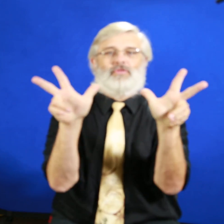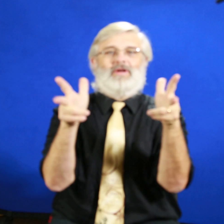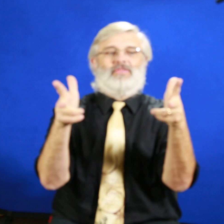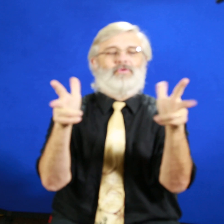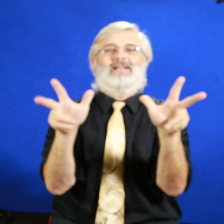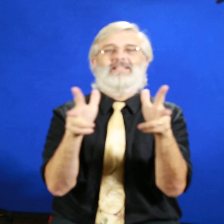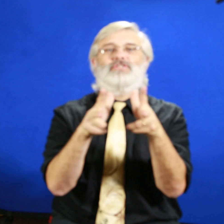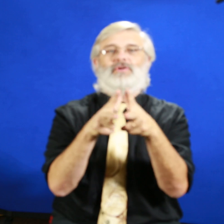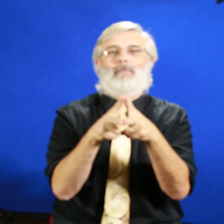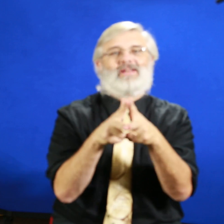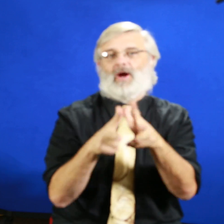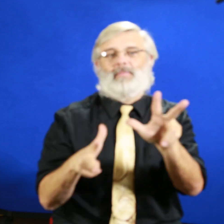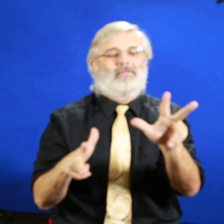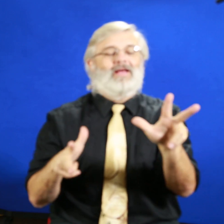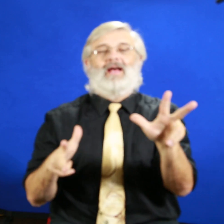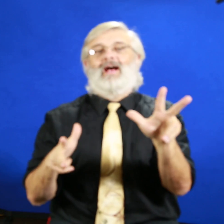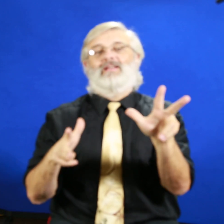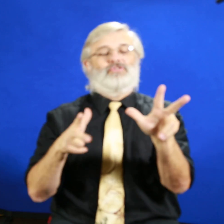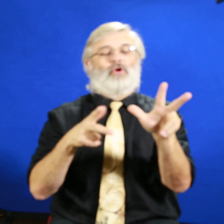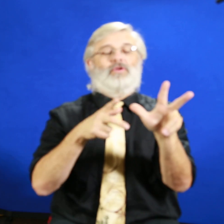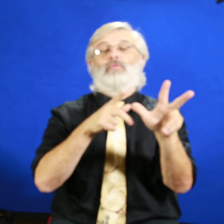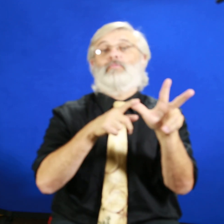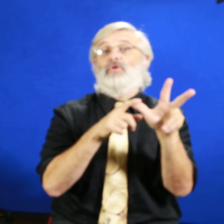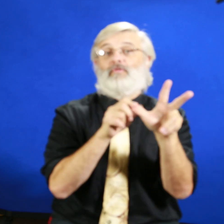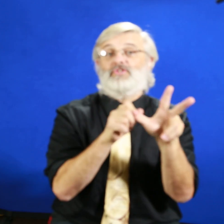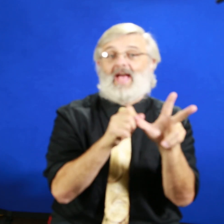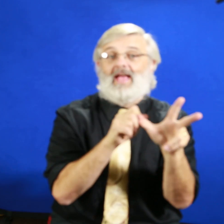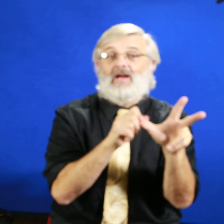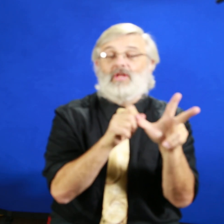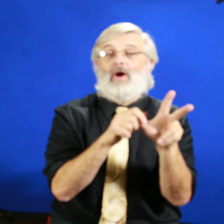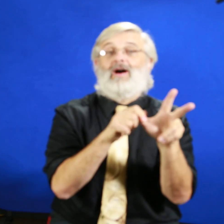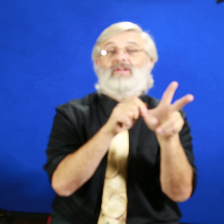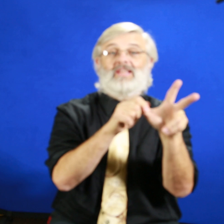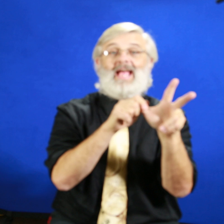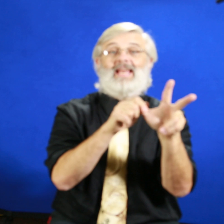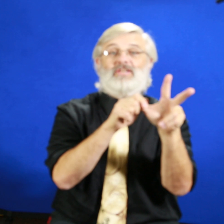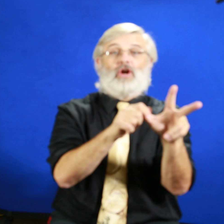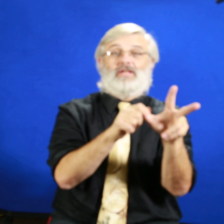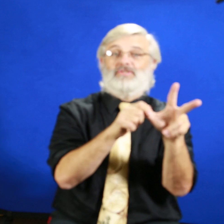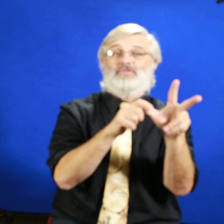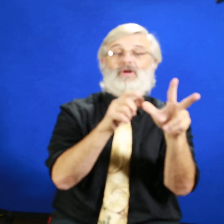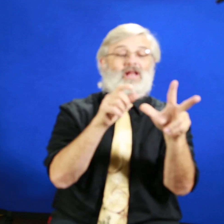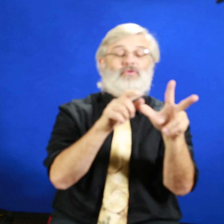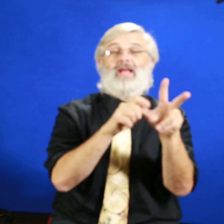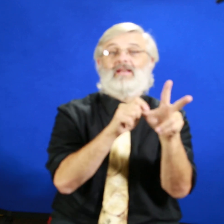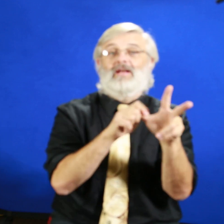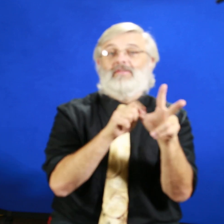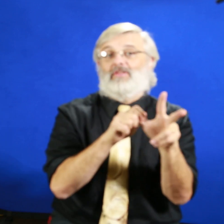3 and 3, it's easier to match up. And so when you do the first day, you have light and darkness. And so God created the light